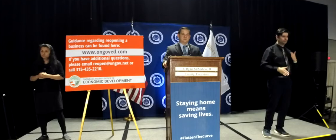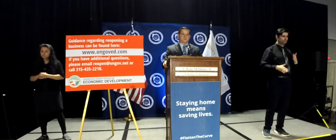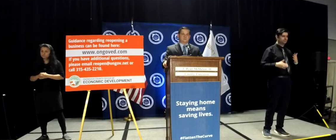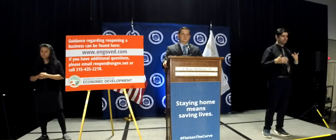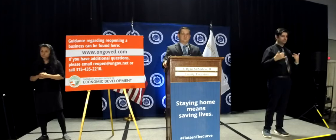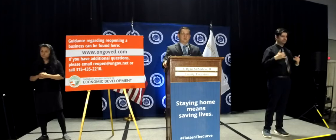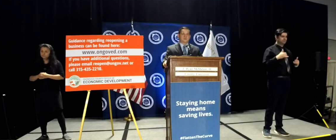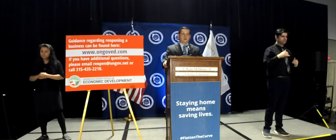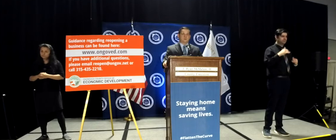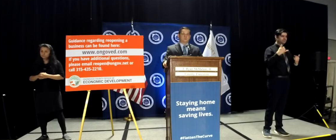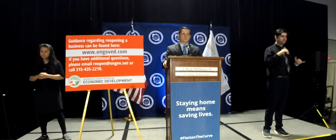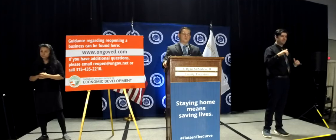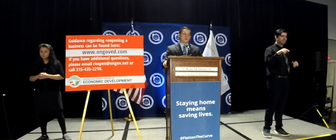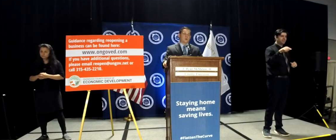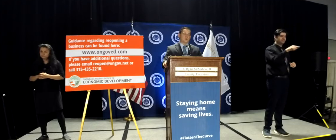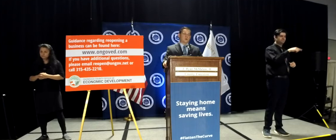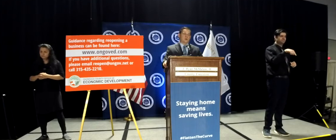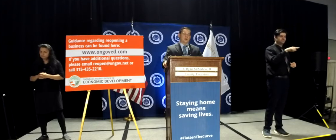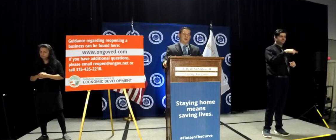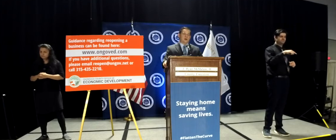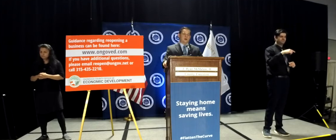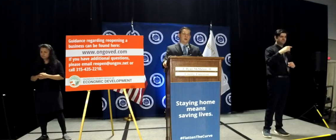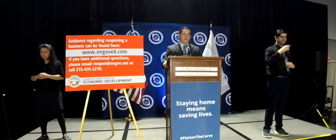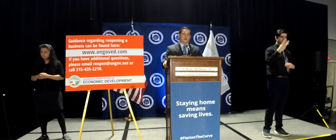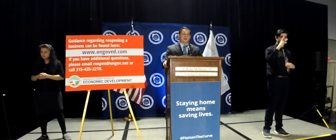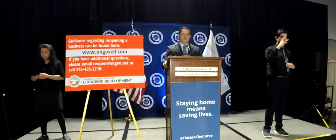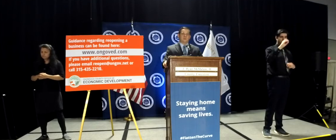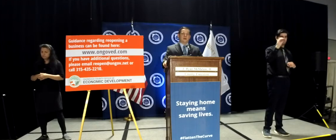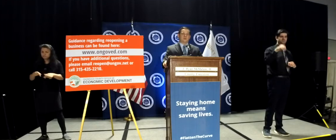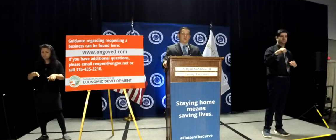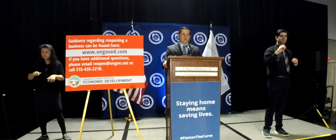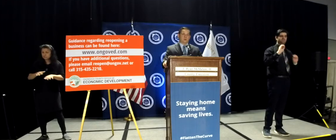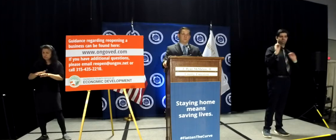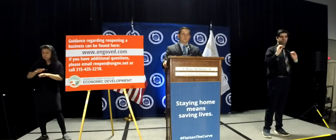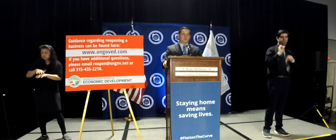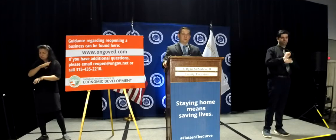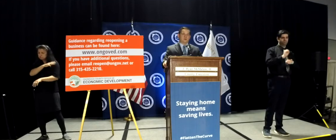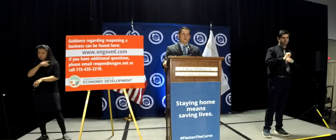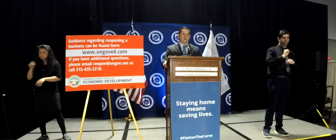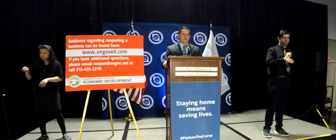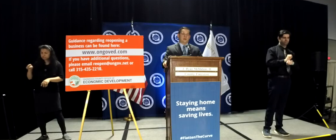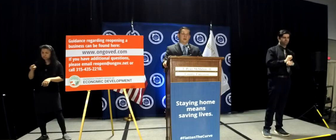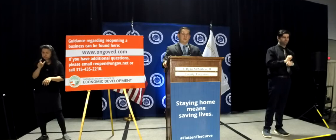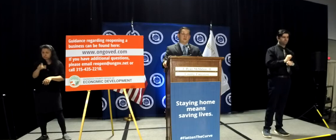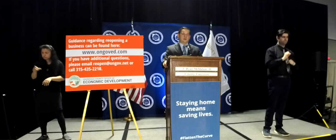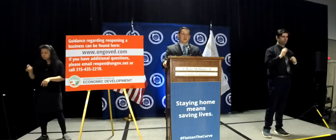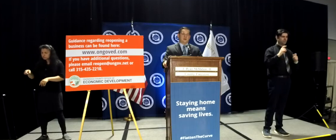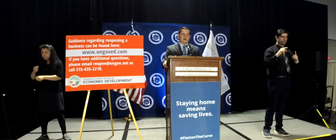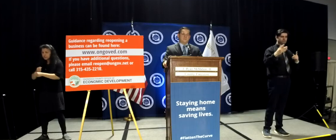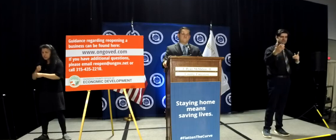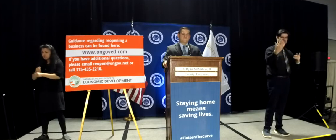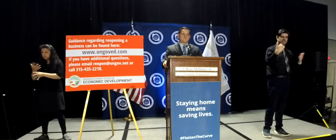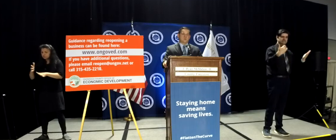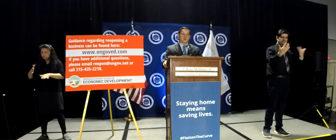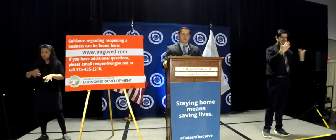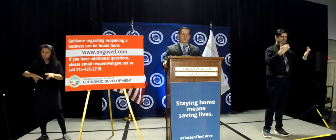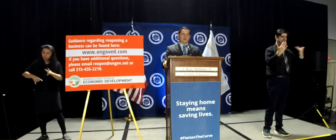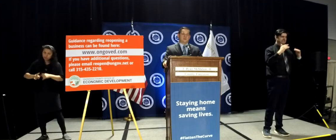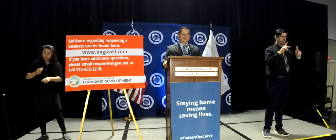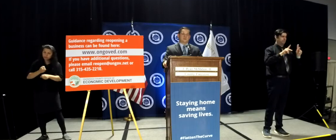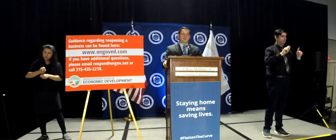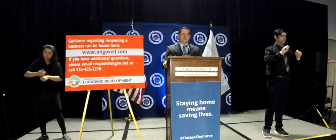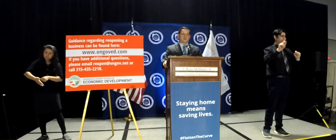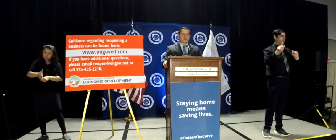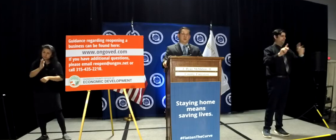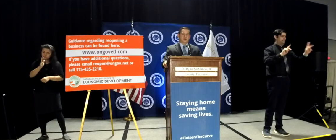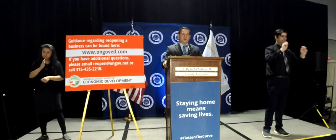3.7 months ago. So we got to get people back to work, and we got to look at